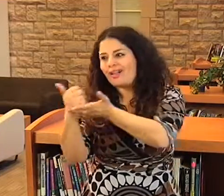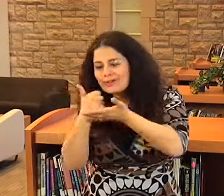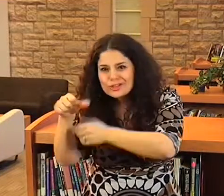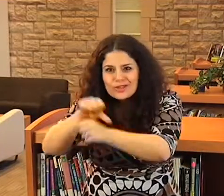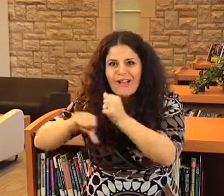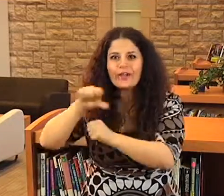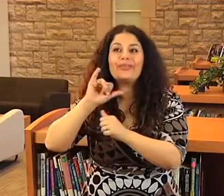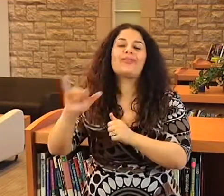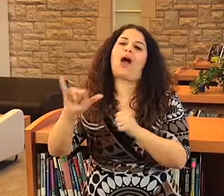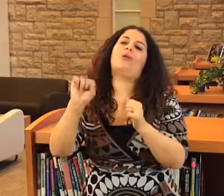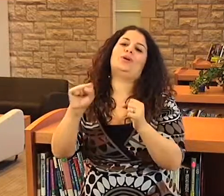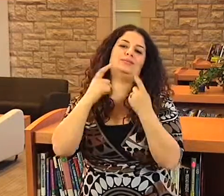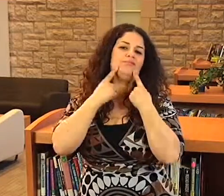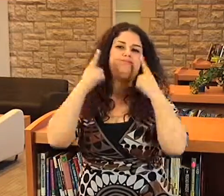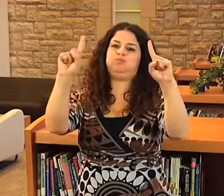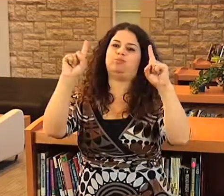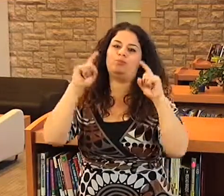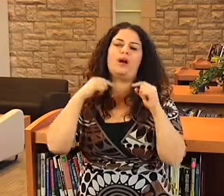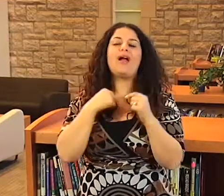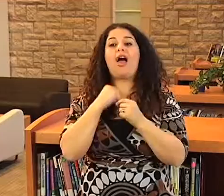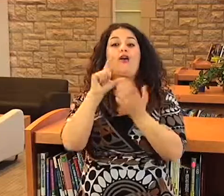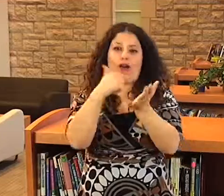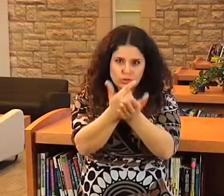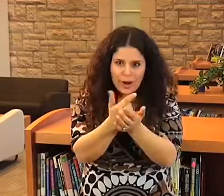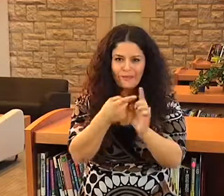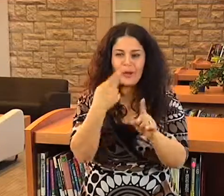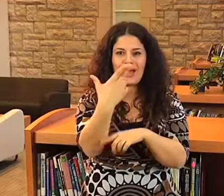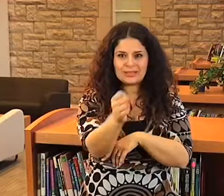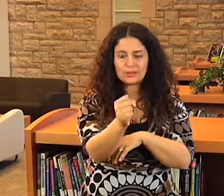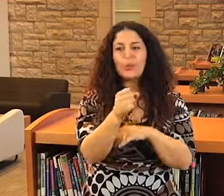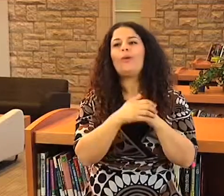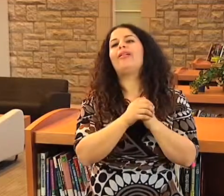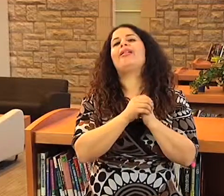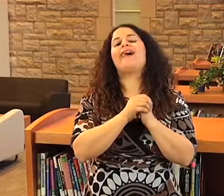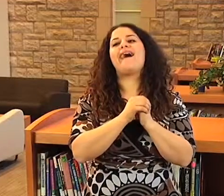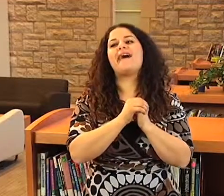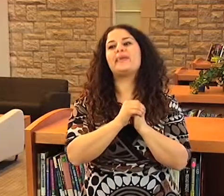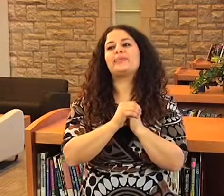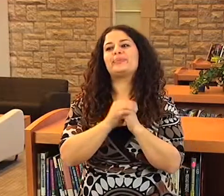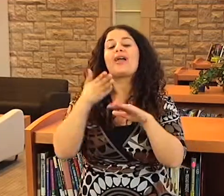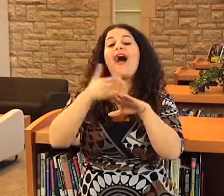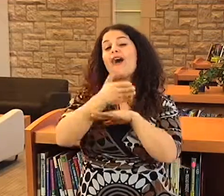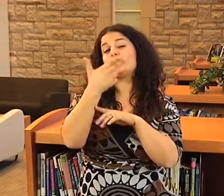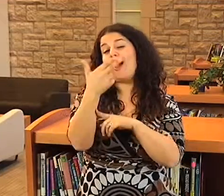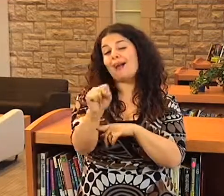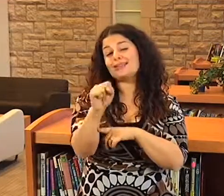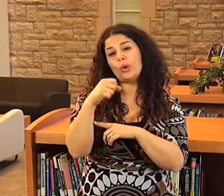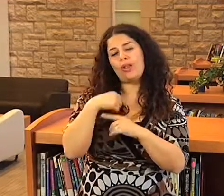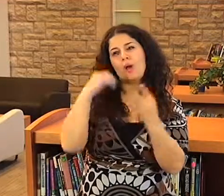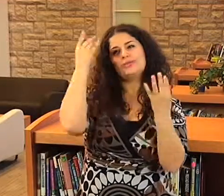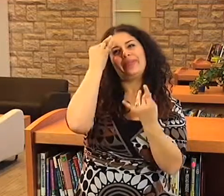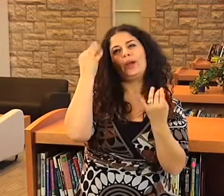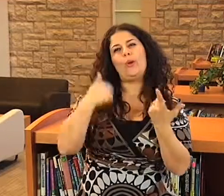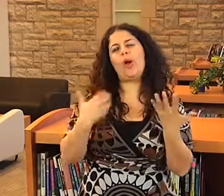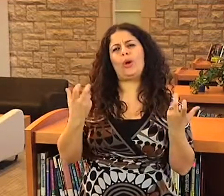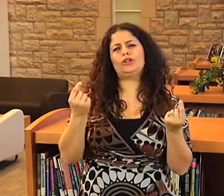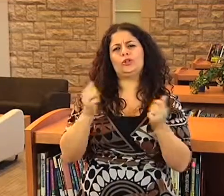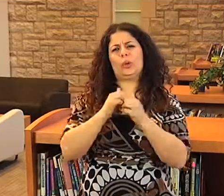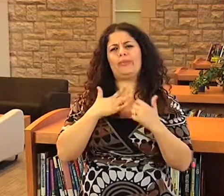and help with homework and those kind of things. So that was very successful for me. I graduated high school. After